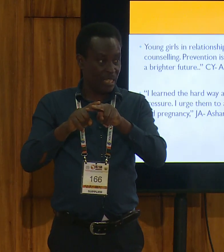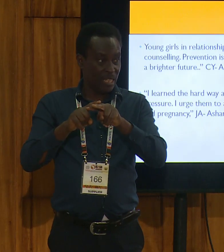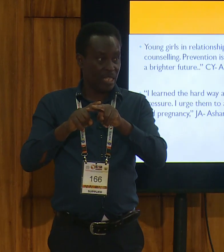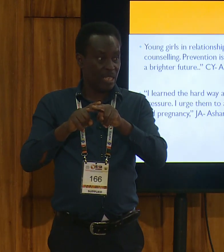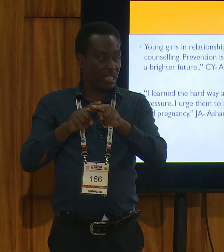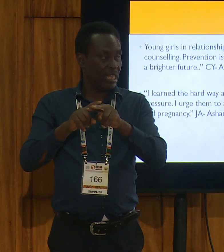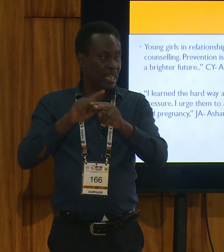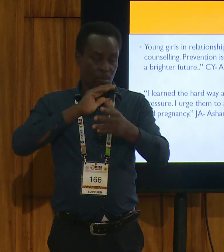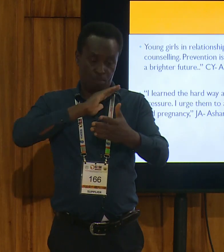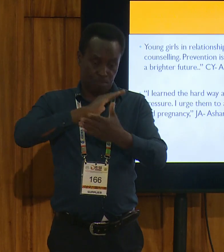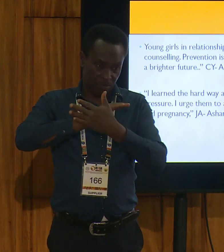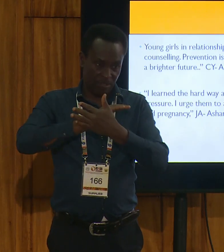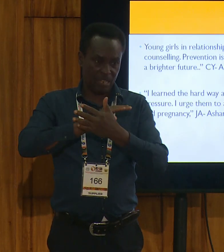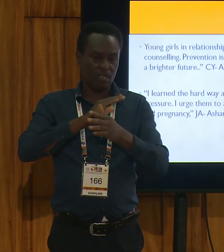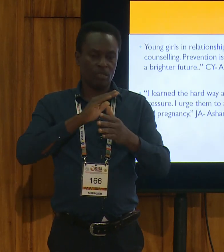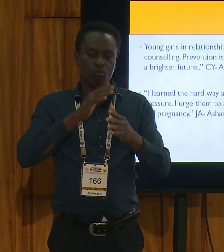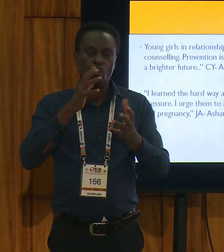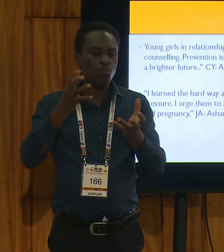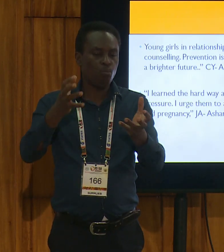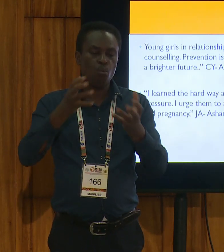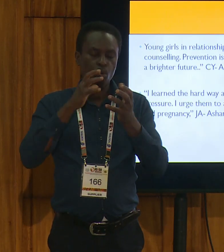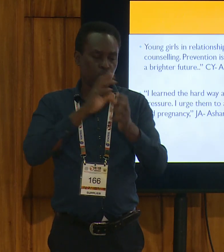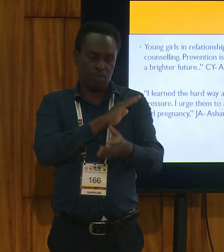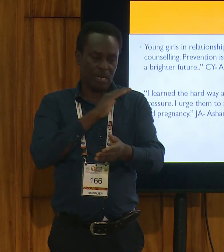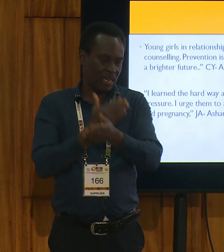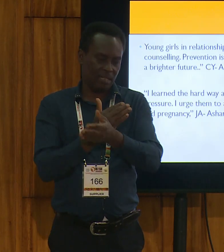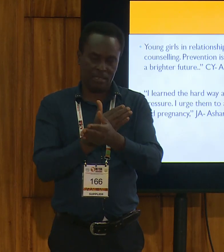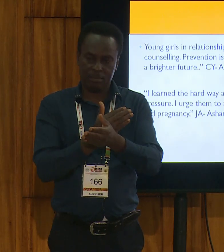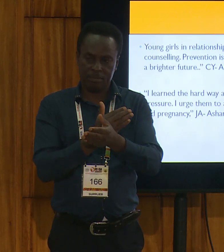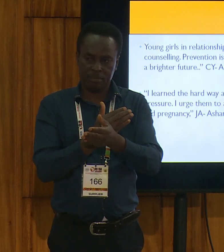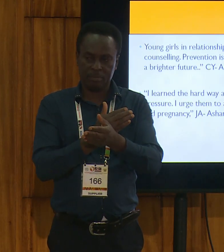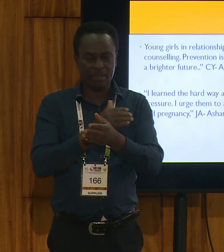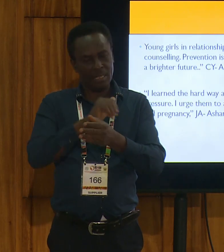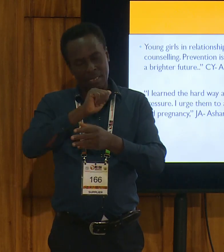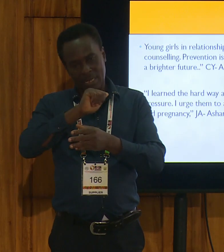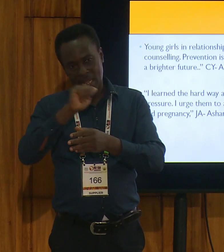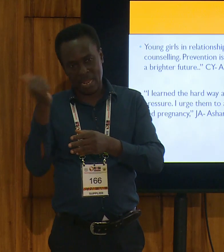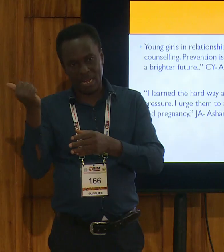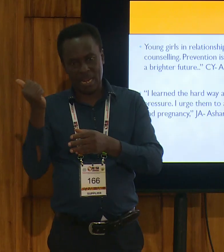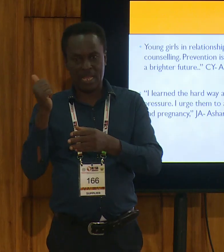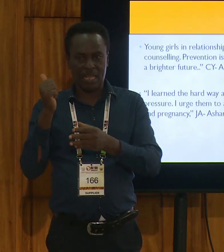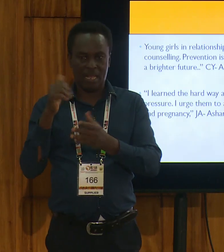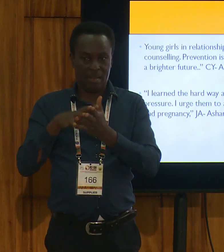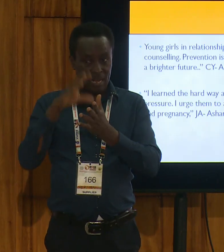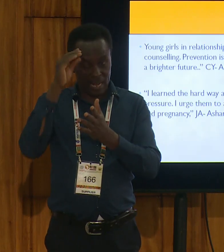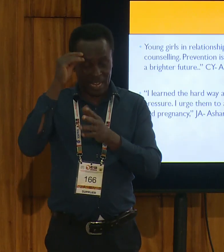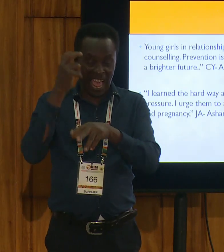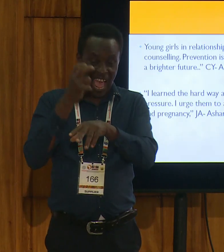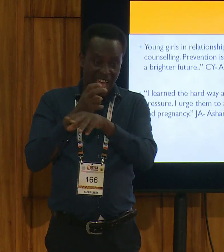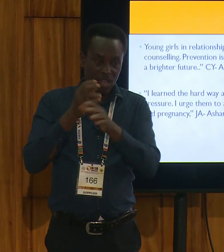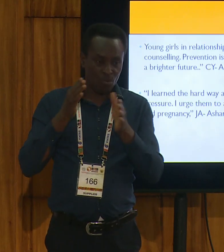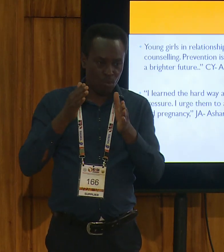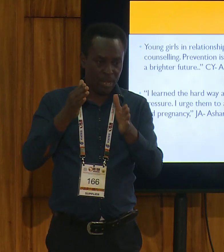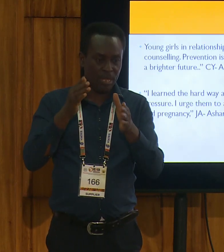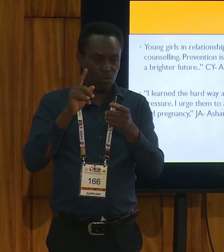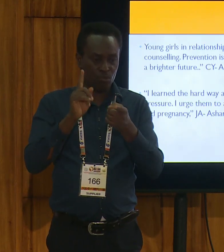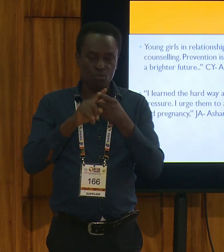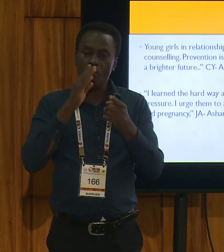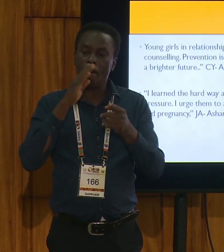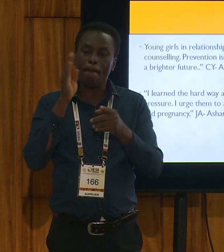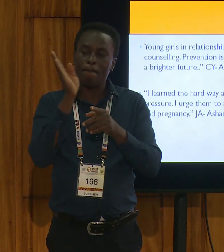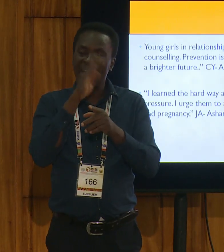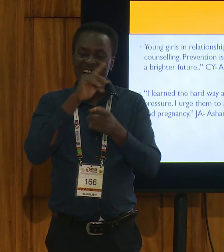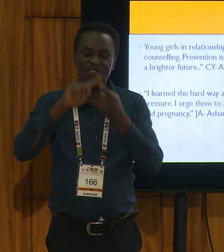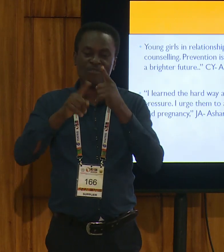unwanted pregnancies and STIs would be averted. Another said, I learned the hard way about the consequences of bad influence and